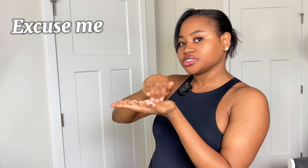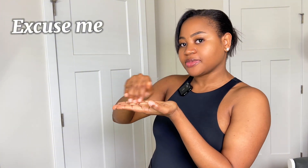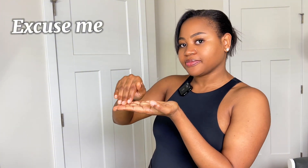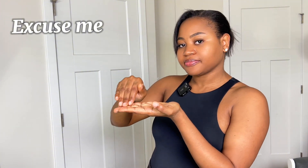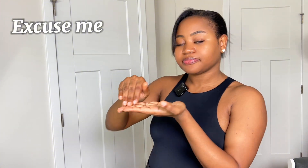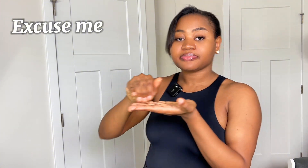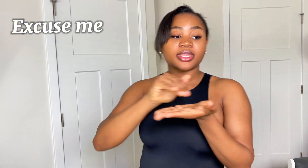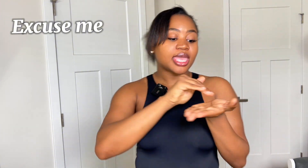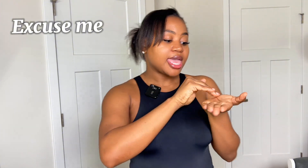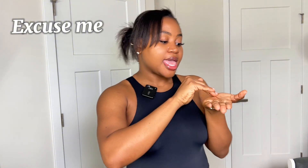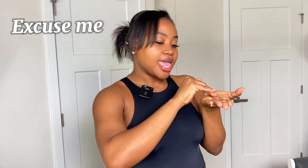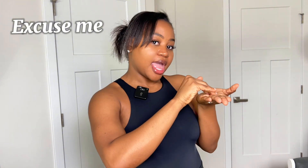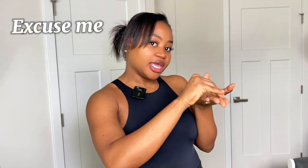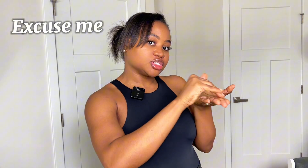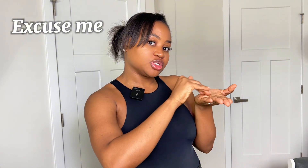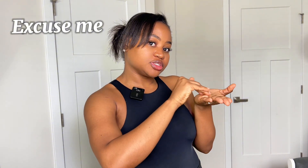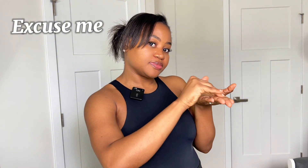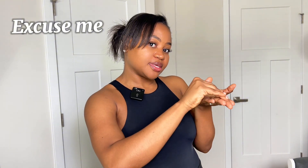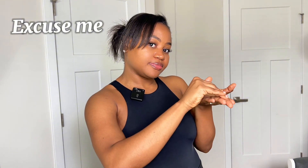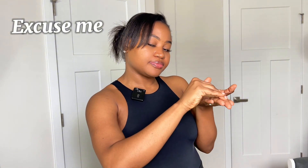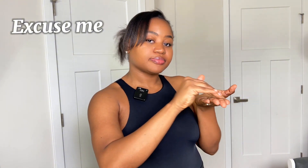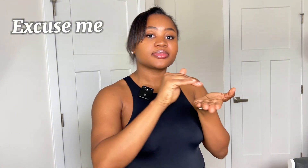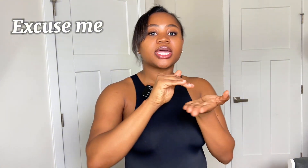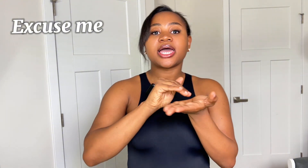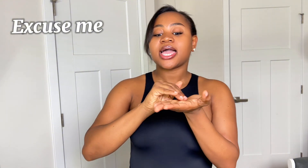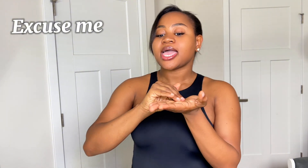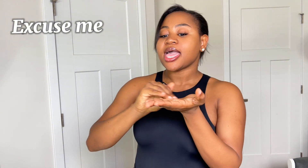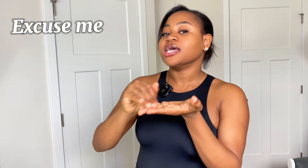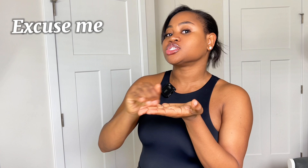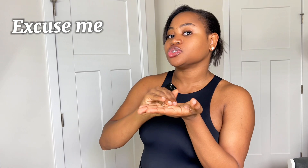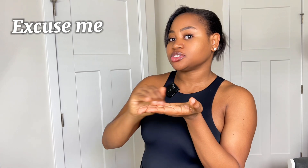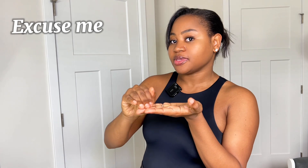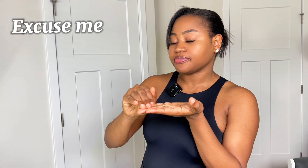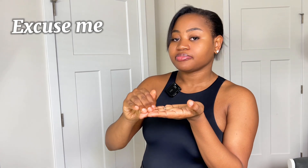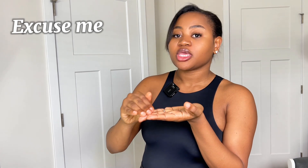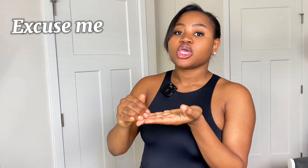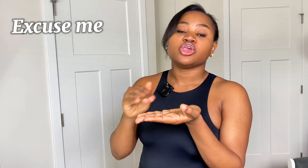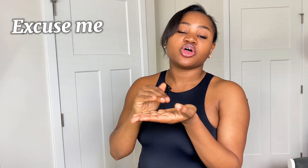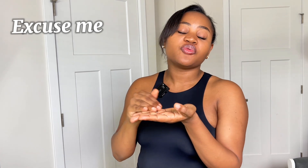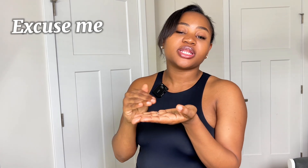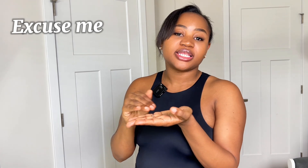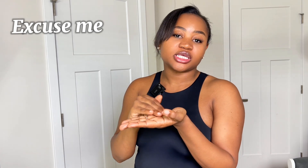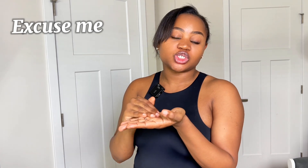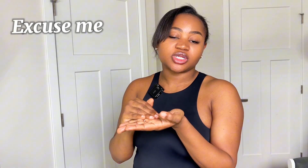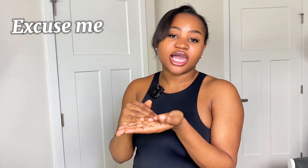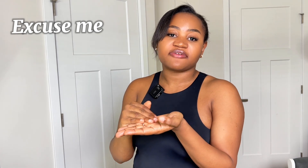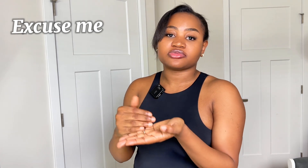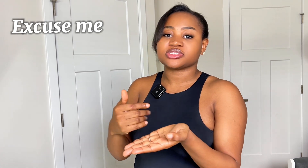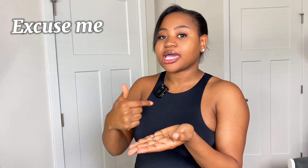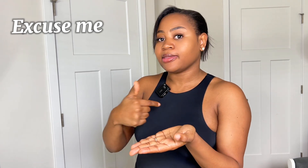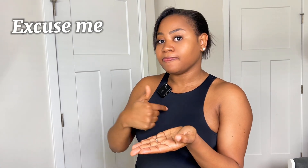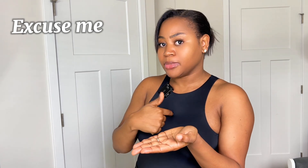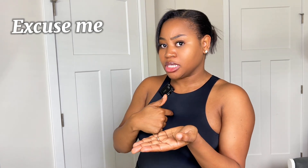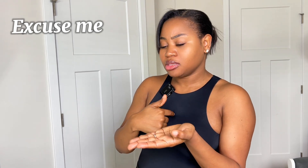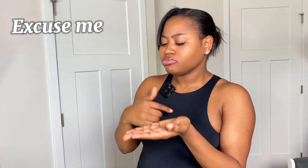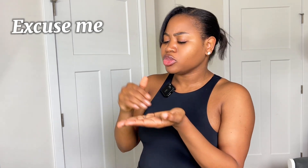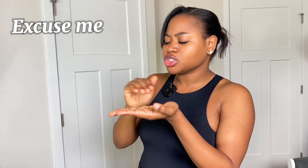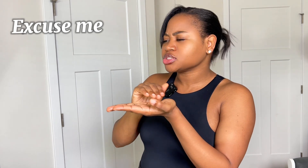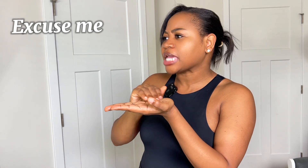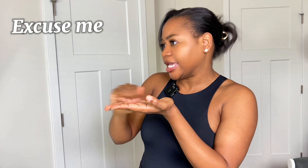me. Excuse me. Excuse me. You don't really necessarily have to sign me. You can just say,